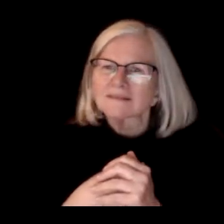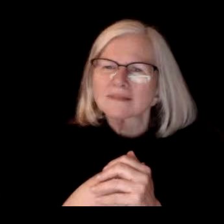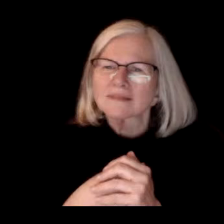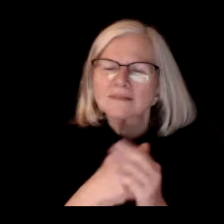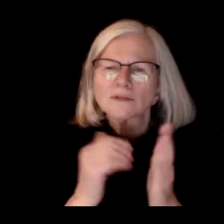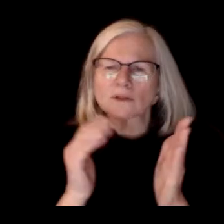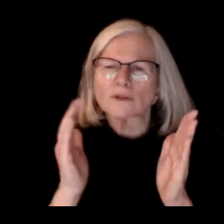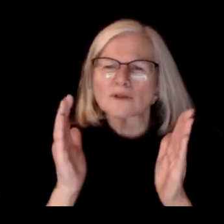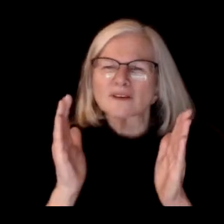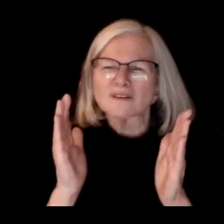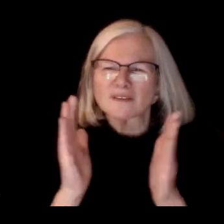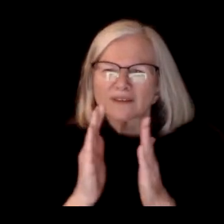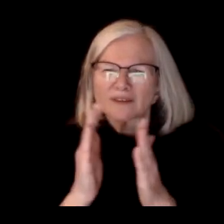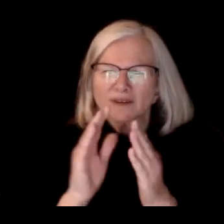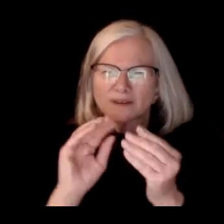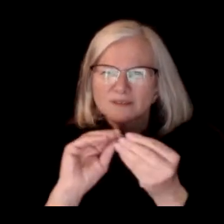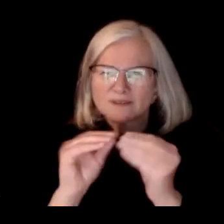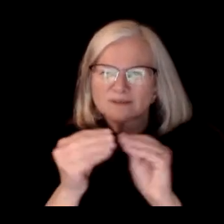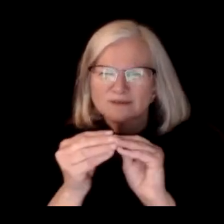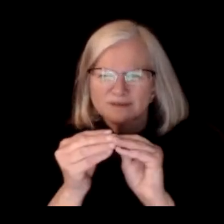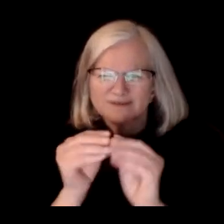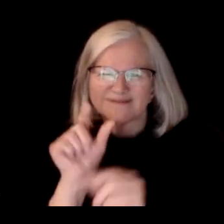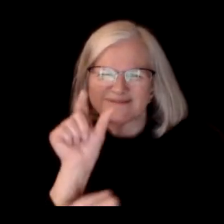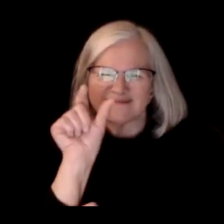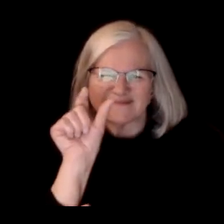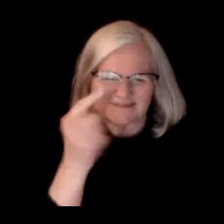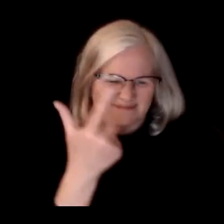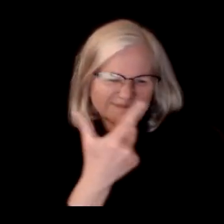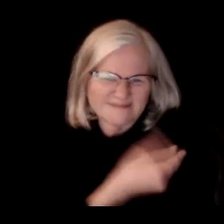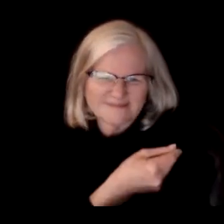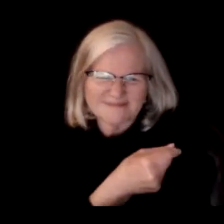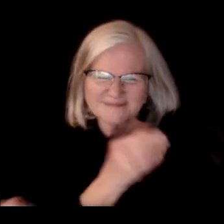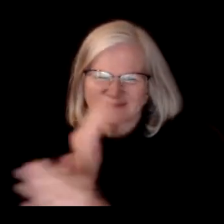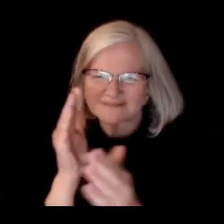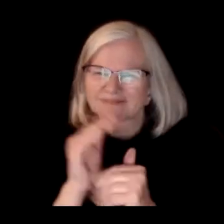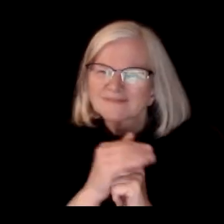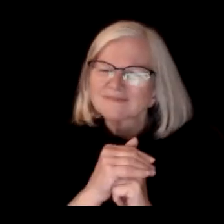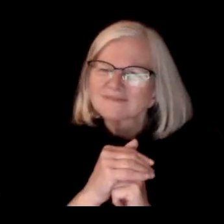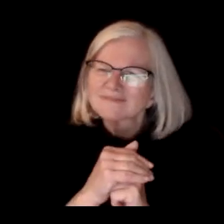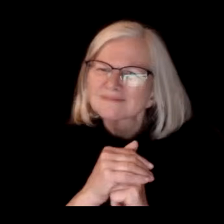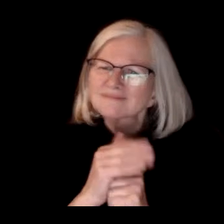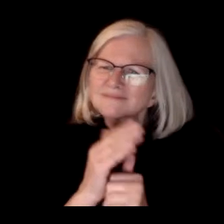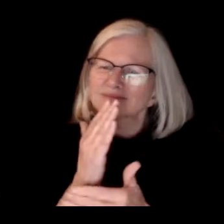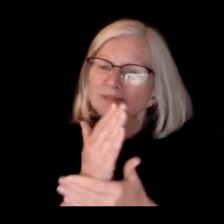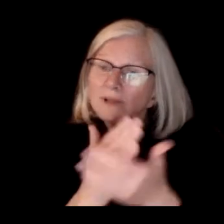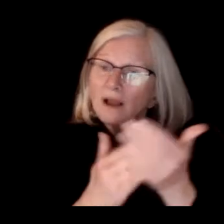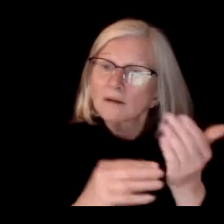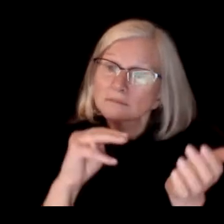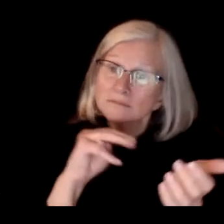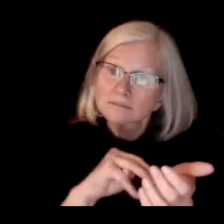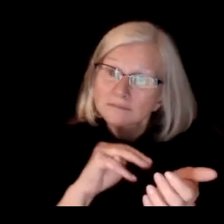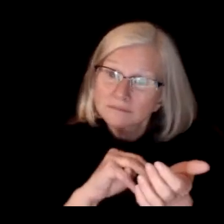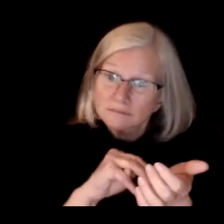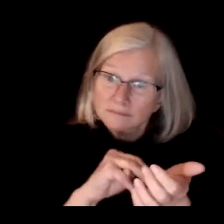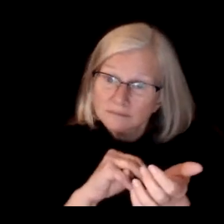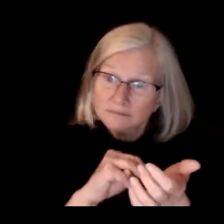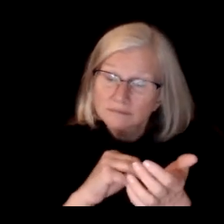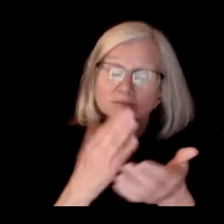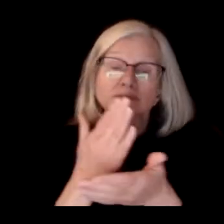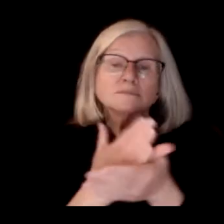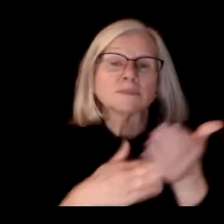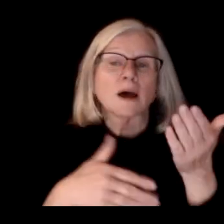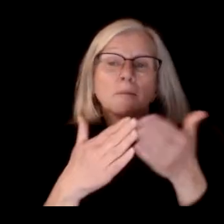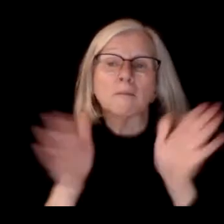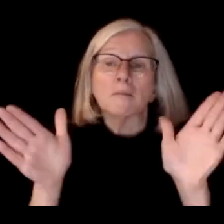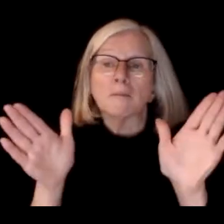that some providers and some local public health agencies have told us they would be able to use to